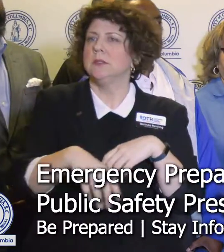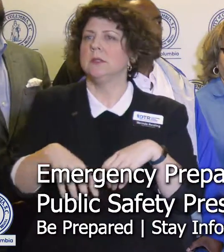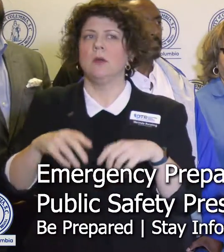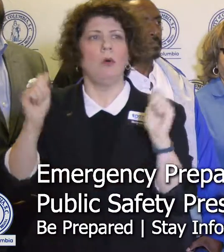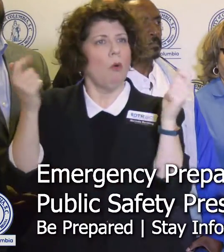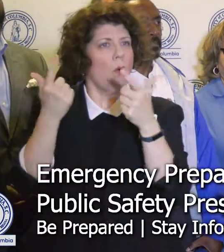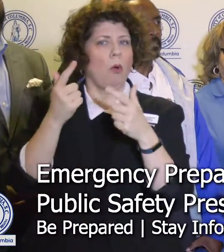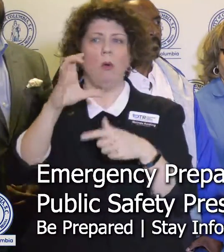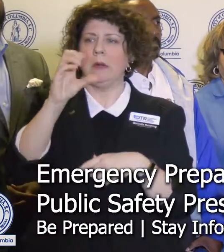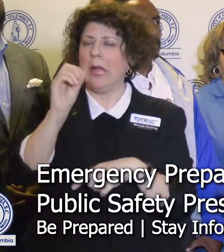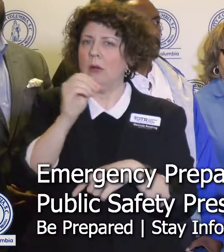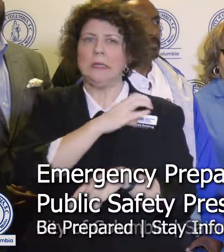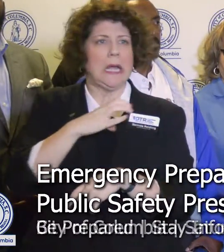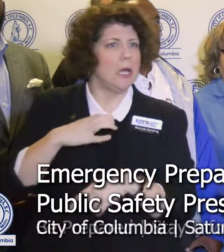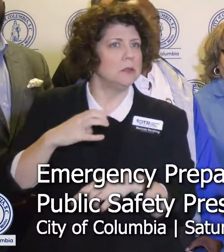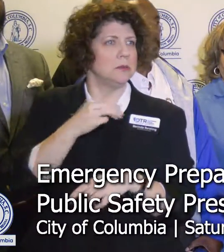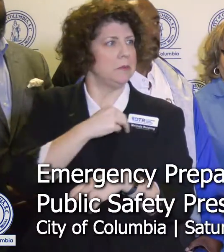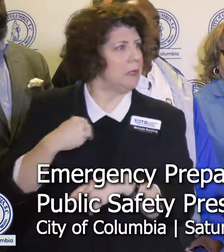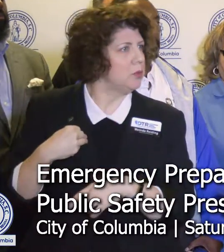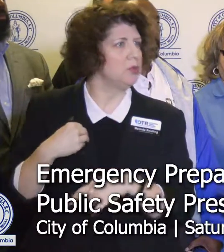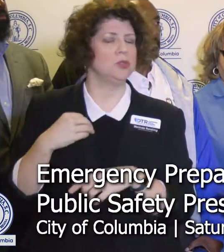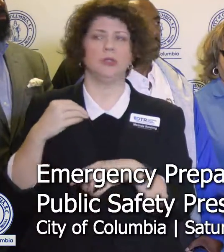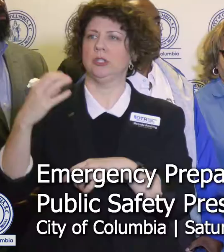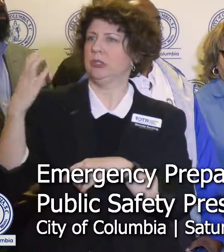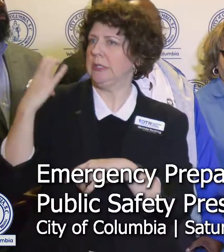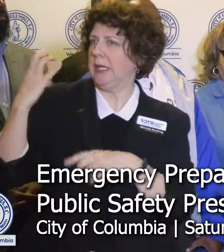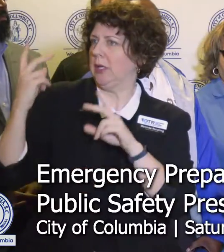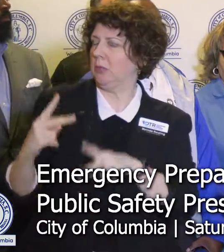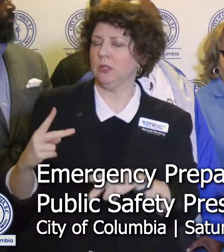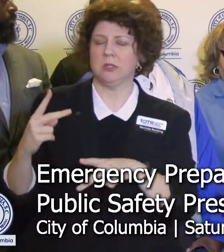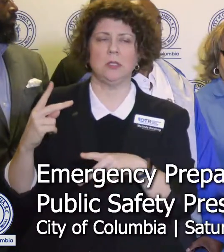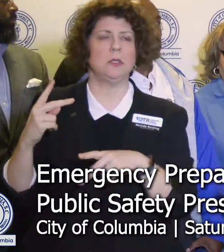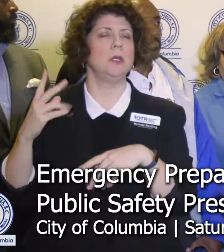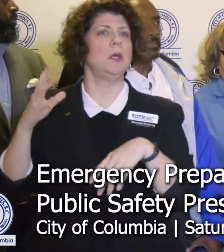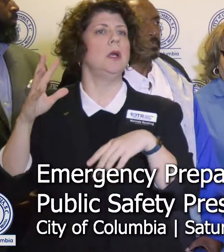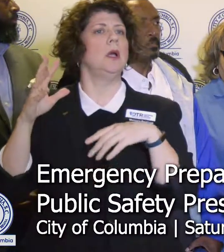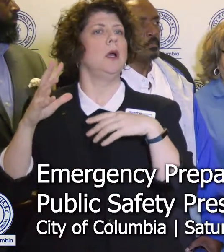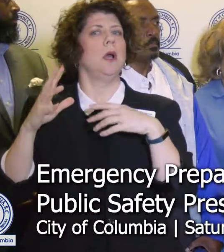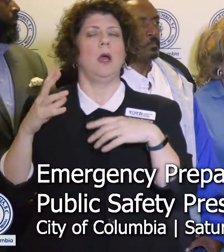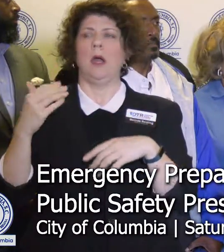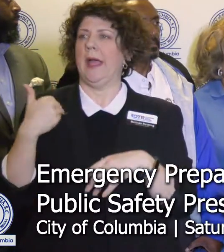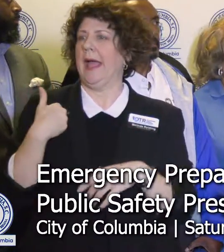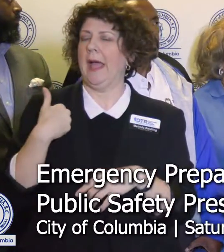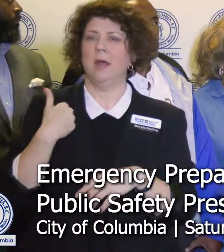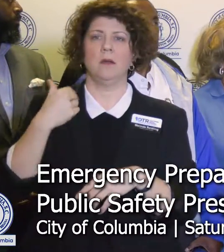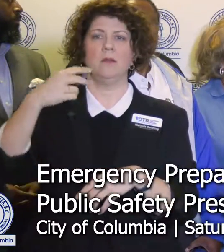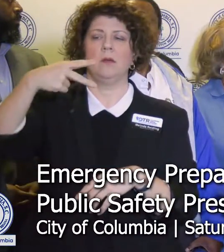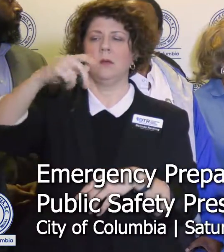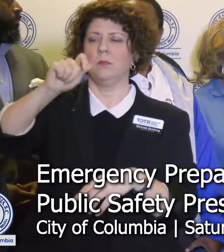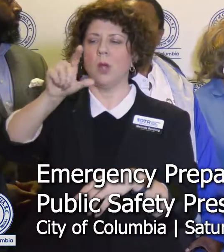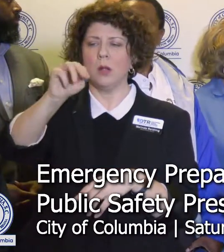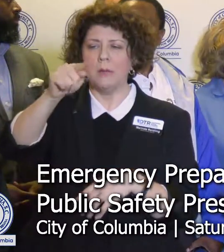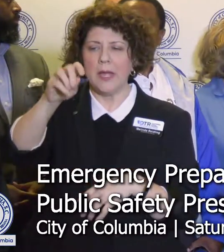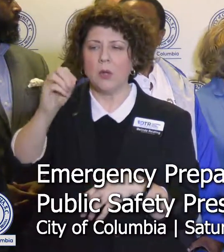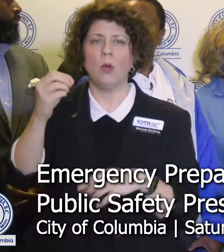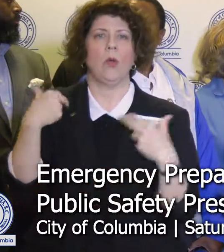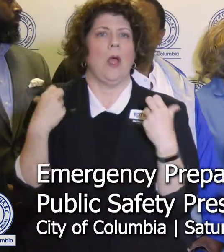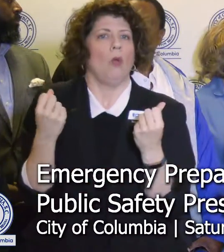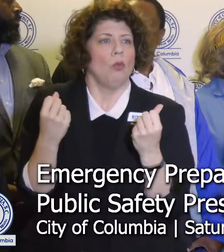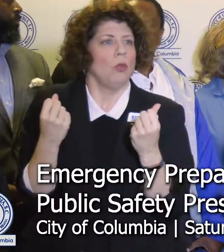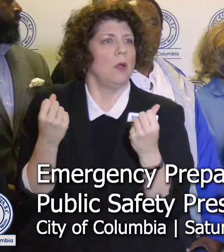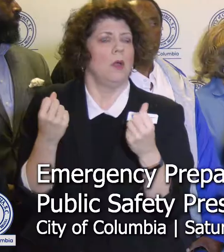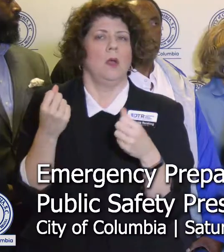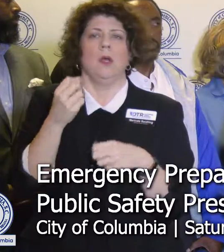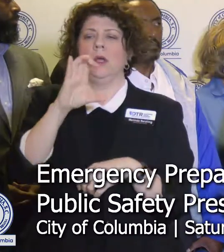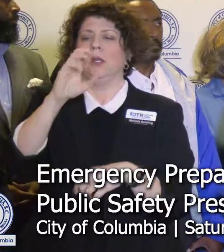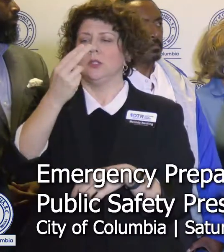all of our county council members and our chair of county council. We have Pimetta Health and our leaders from the Columbia